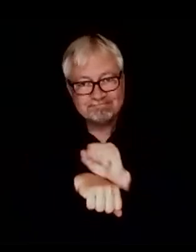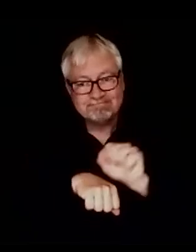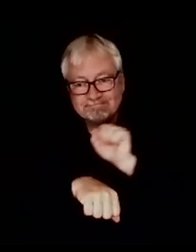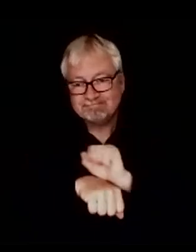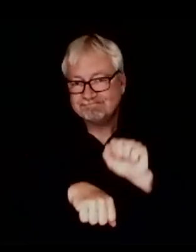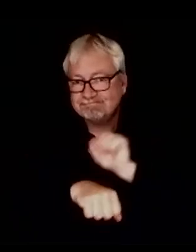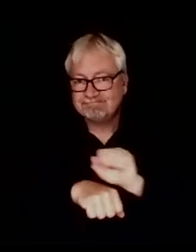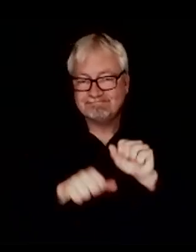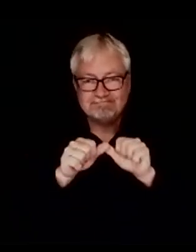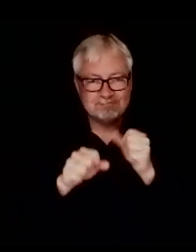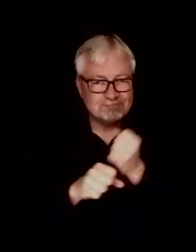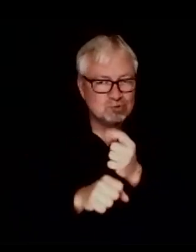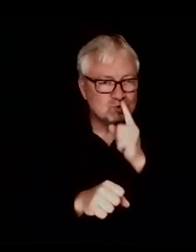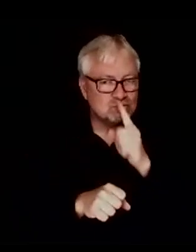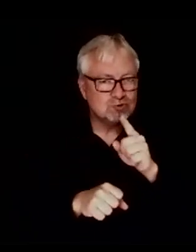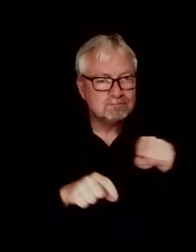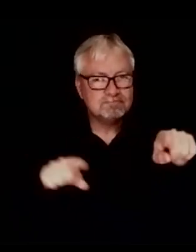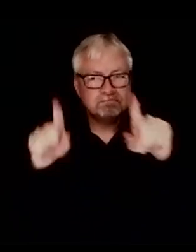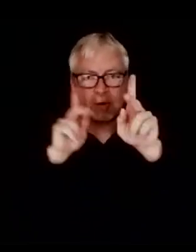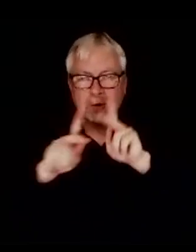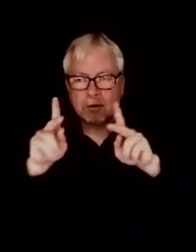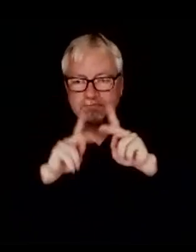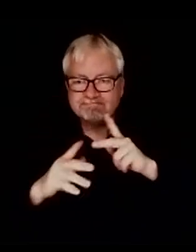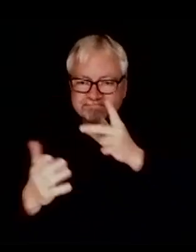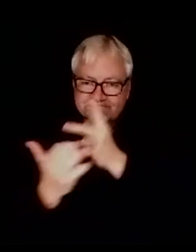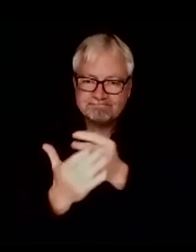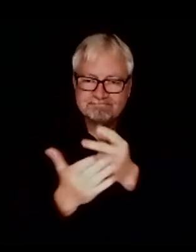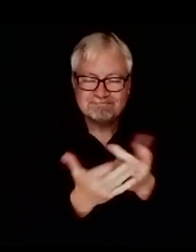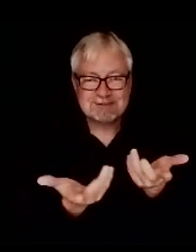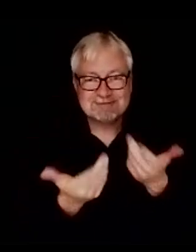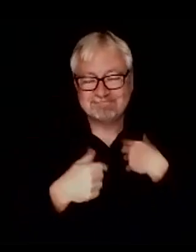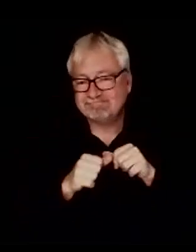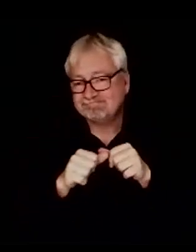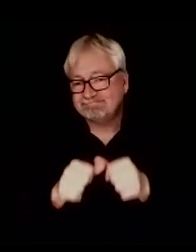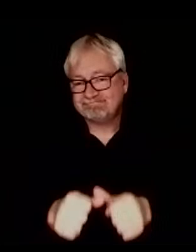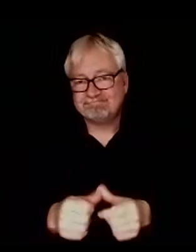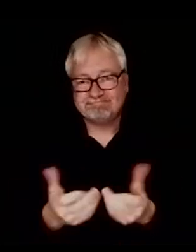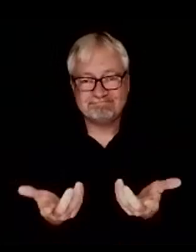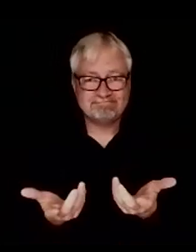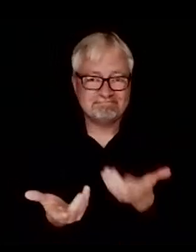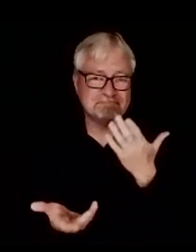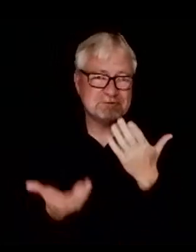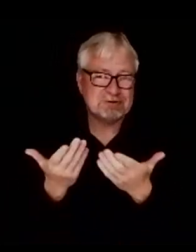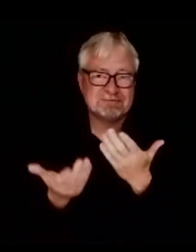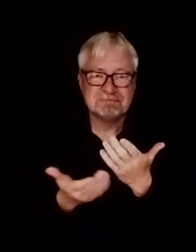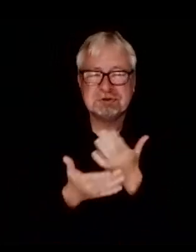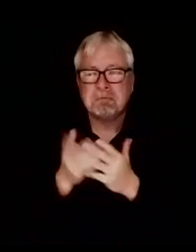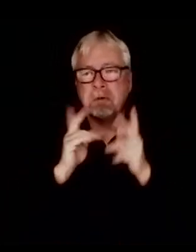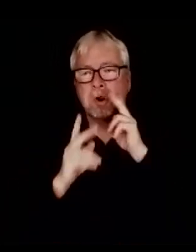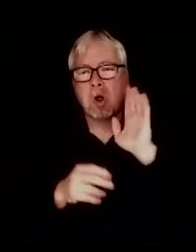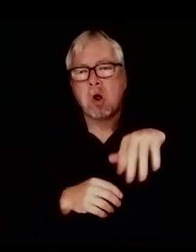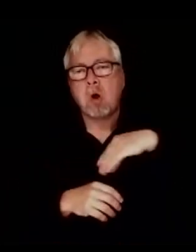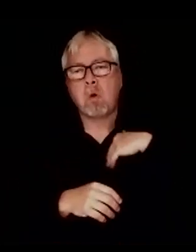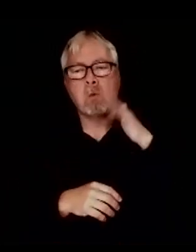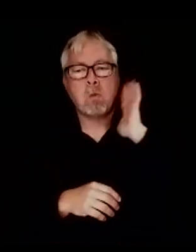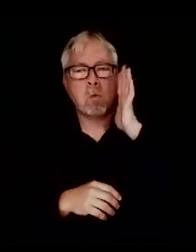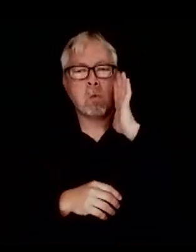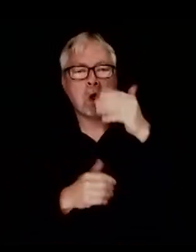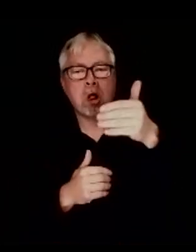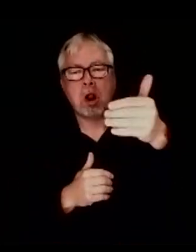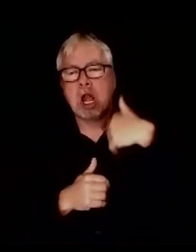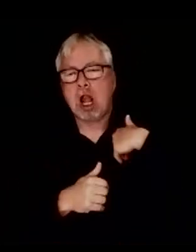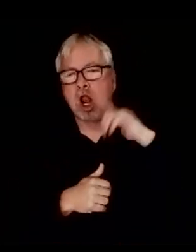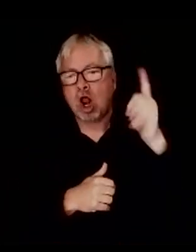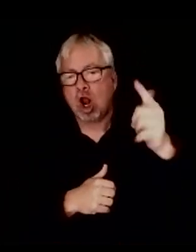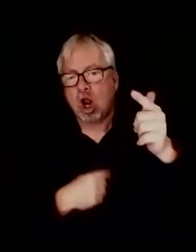can. I think there may be a sense that I'll get around to it, eventually, but we will continue to stress